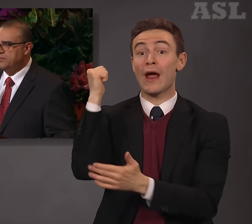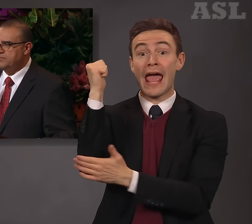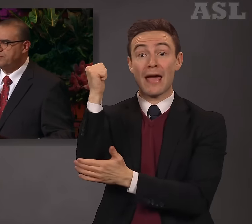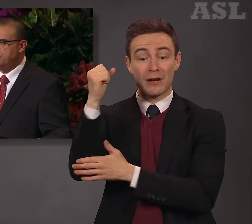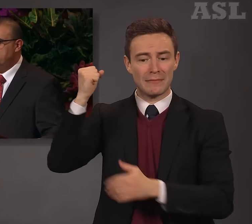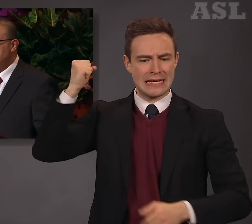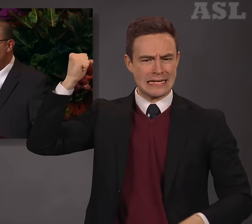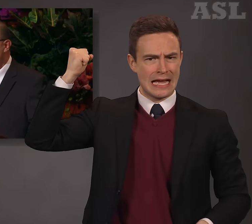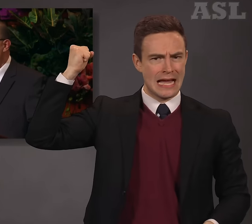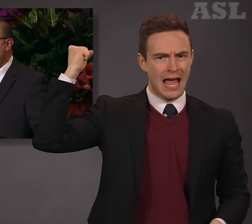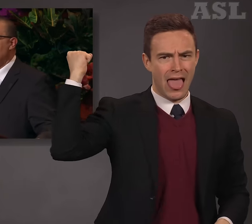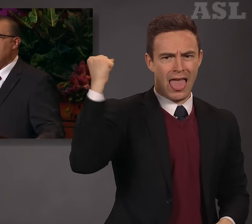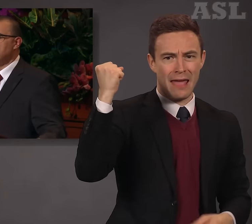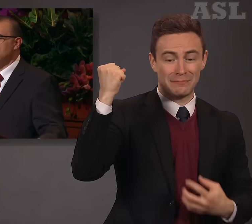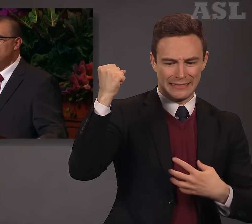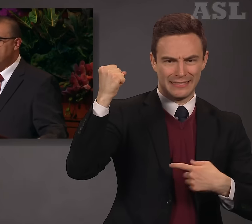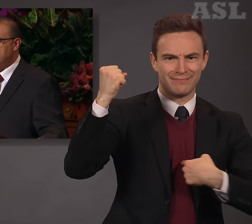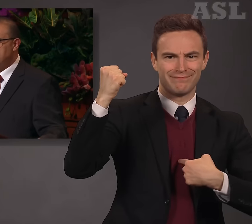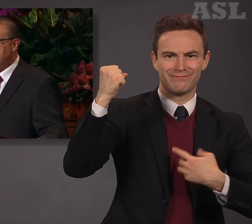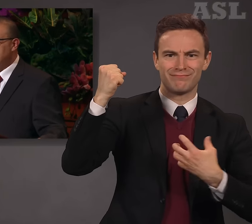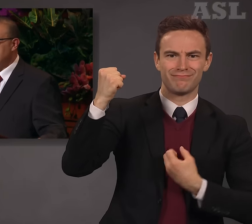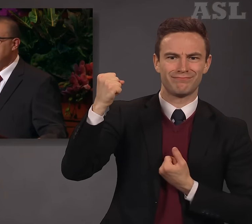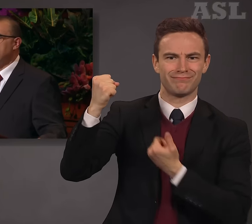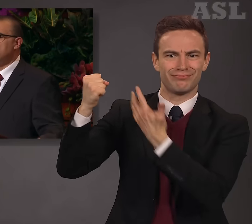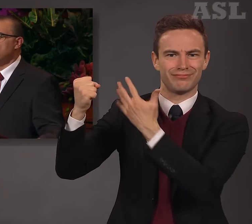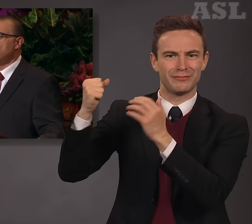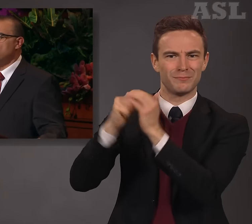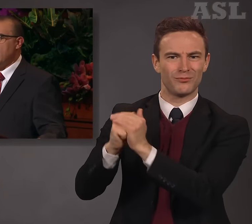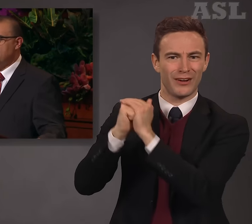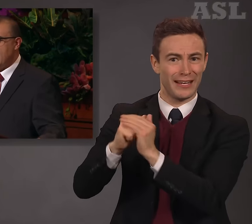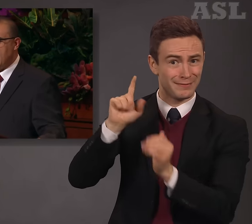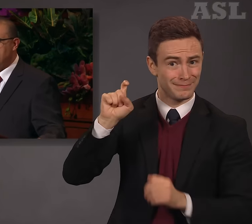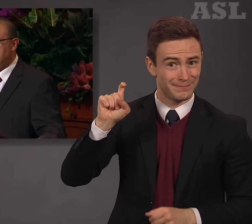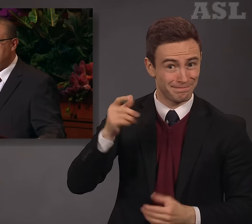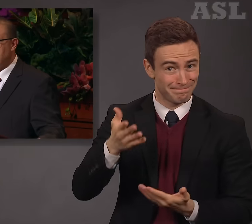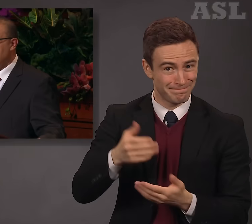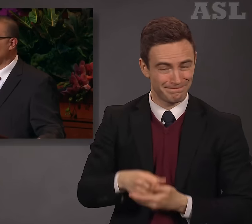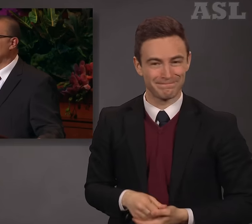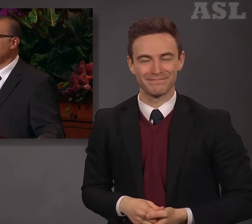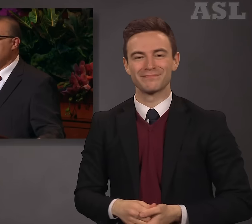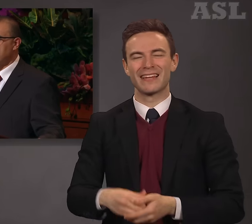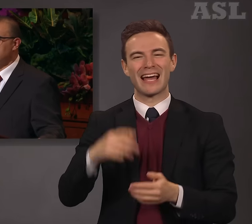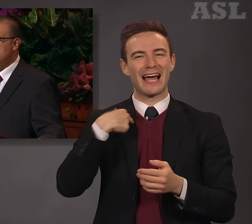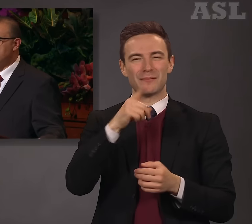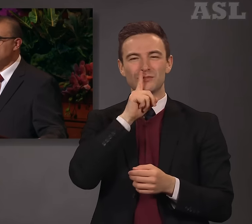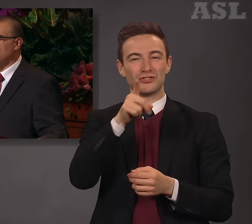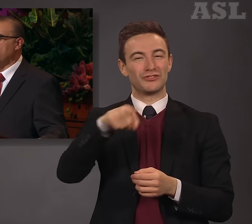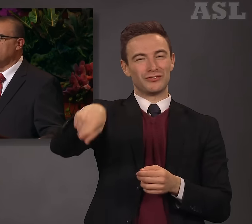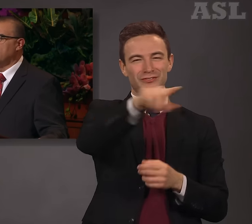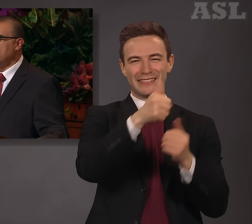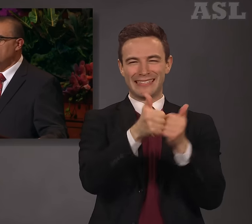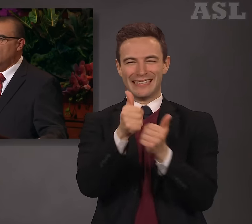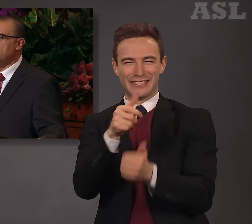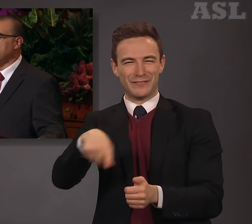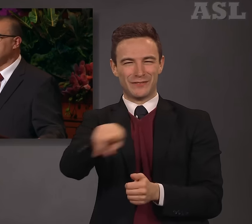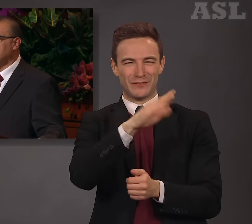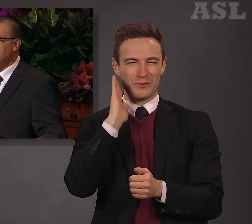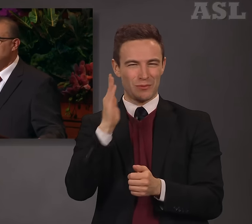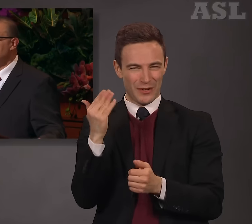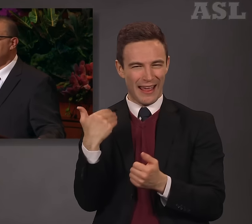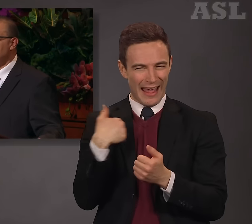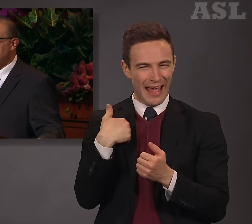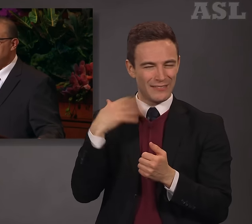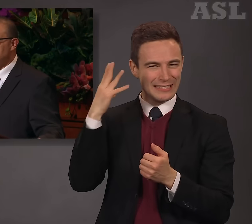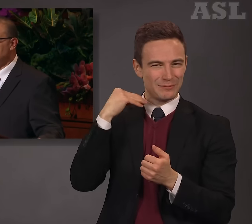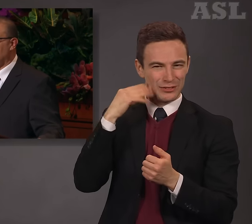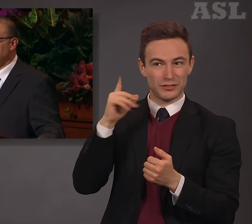Isaac. I'm certain that each of you have had and will have experiences where calling